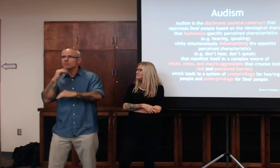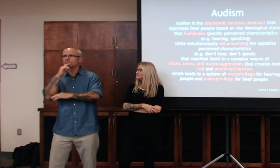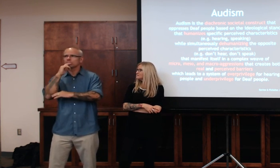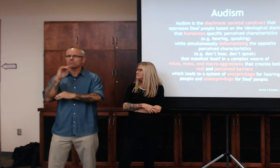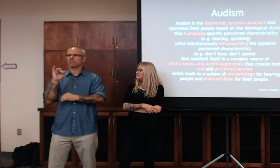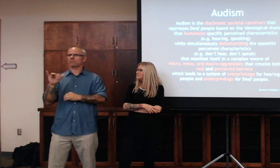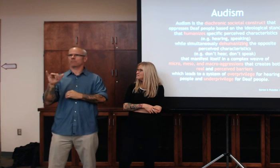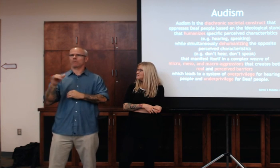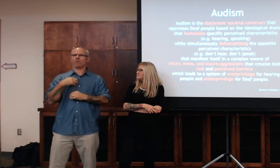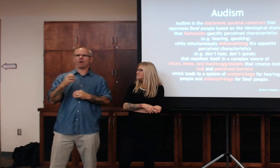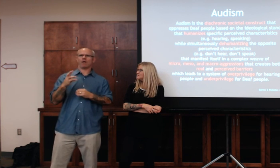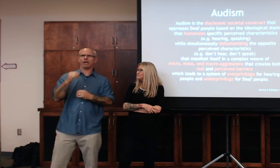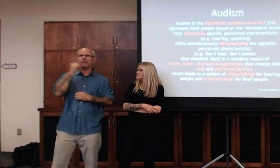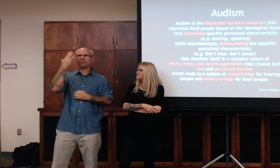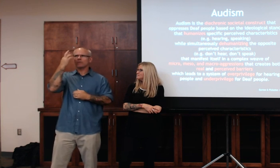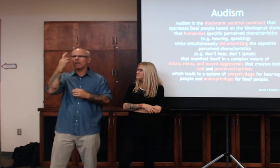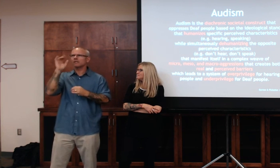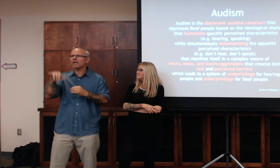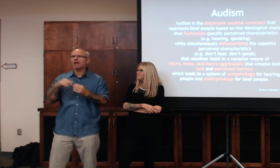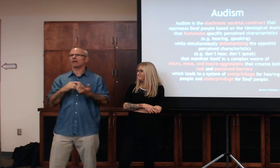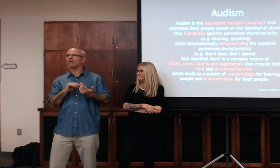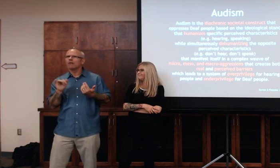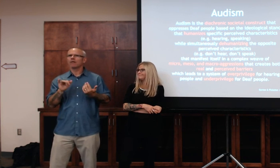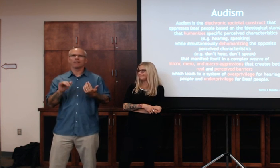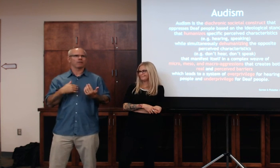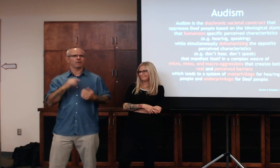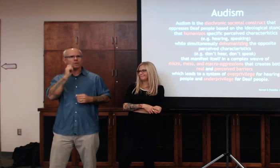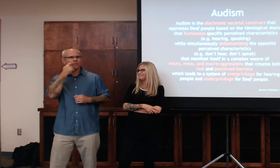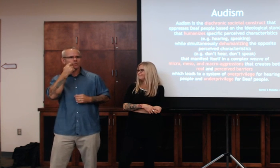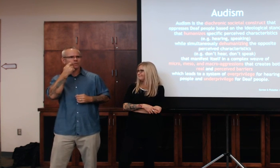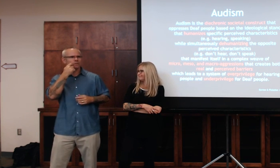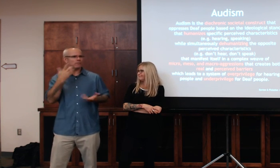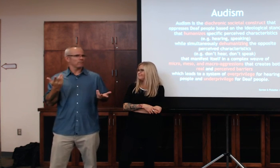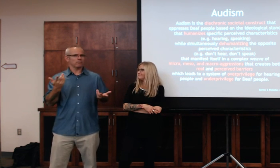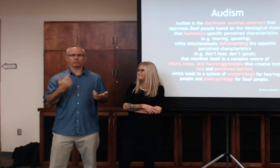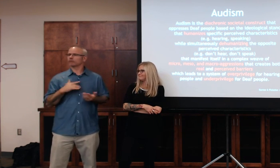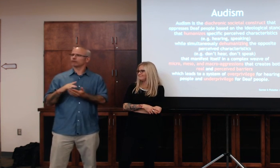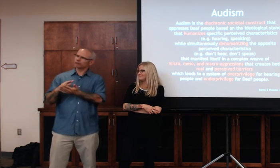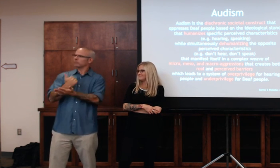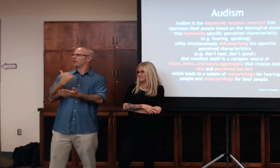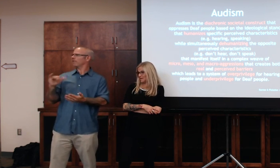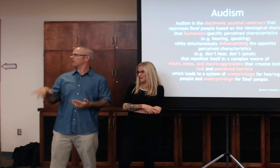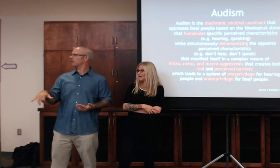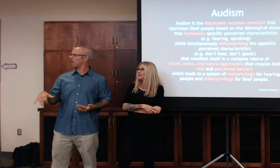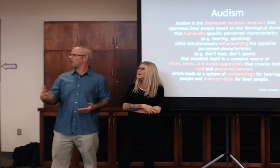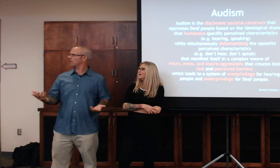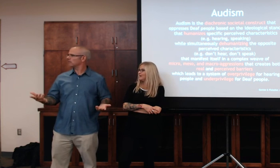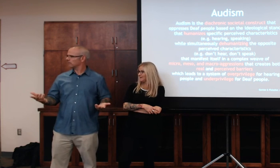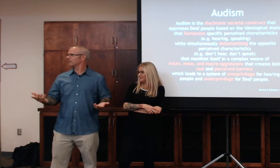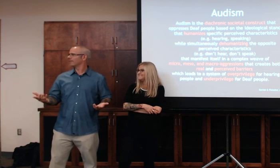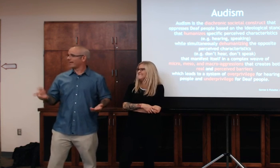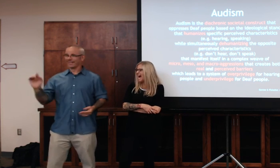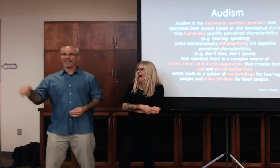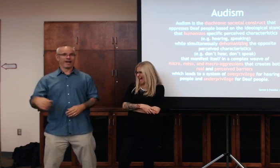stuff. Ooh, didn't realize that. Didn't think about that. Huh, very neat. Neat drive. An advantage I was able to take.